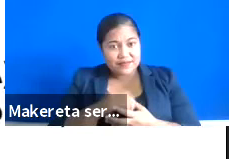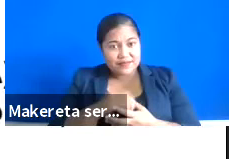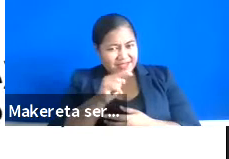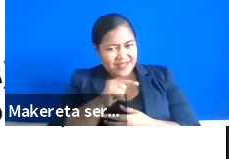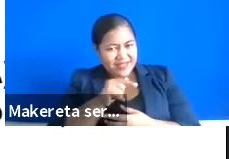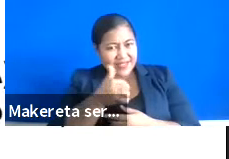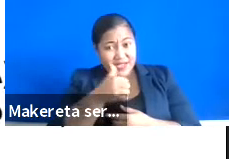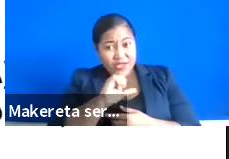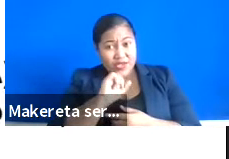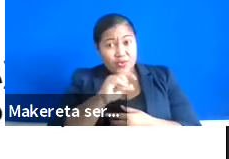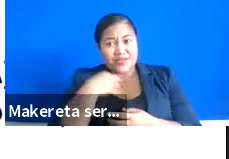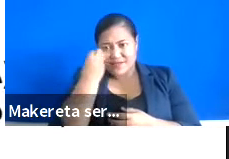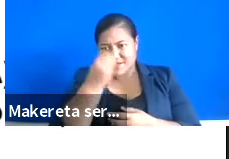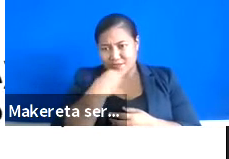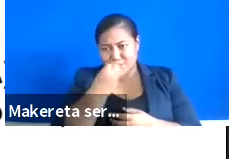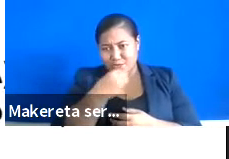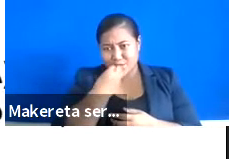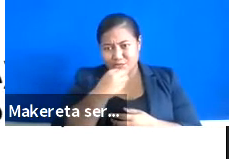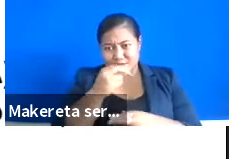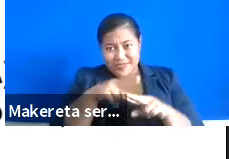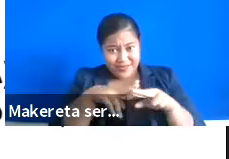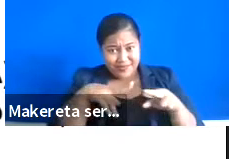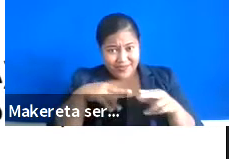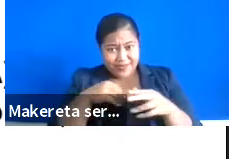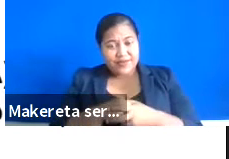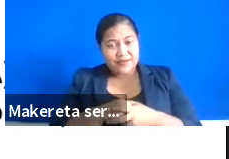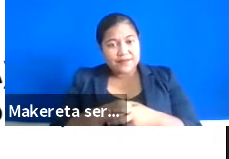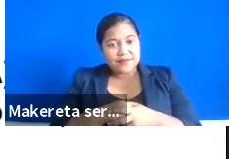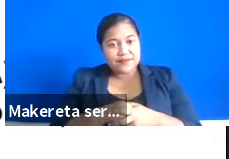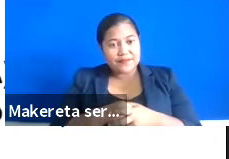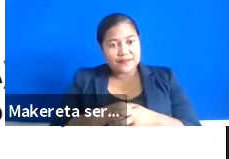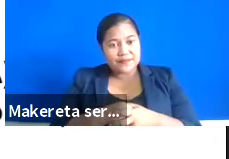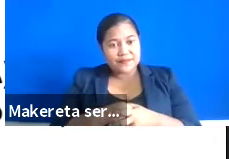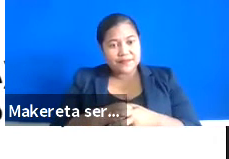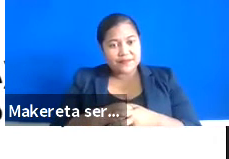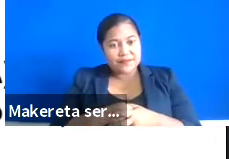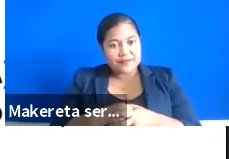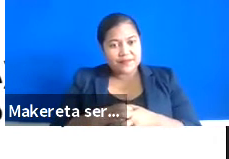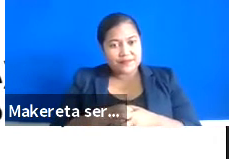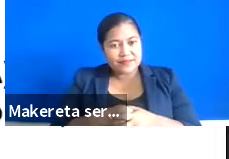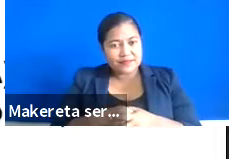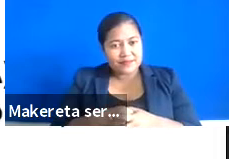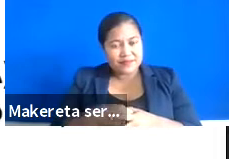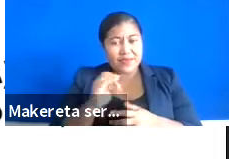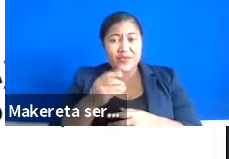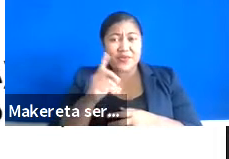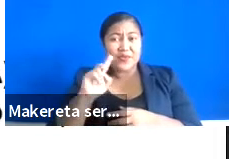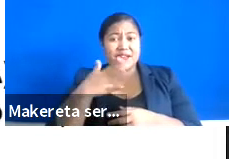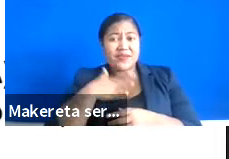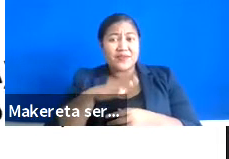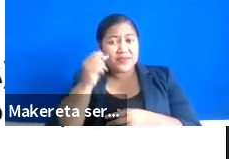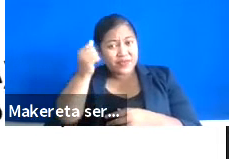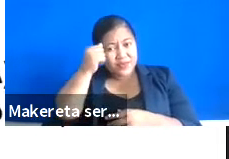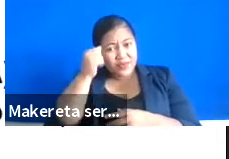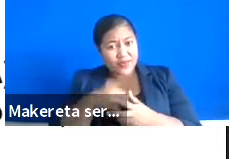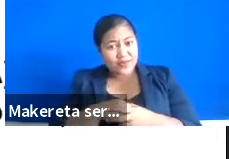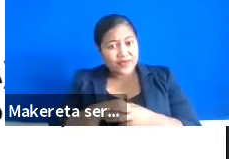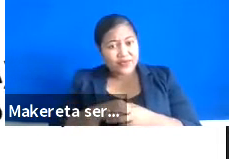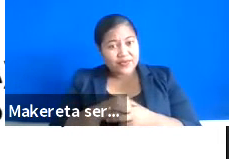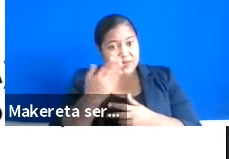feast that brings to an end official mourning period so what i wanted to know from this research was if these funerary protected